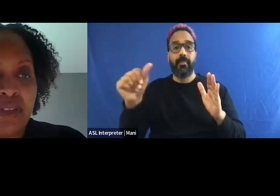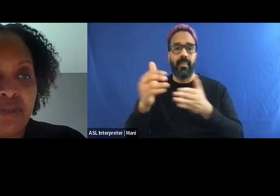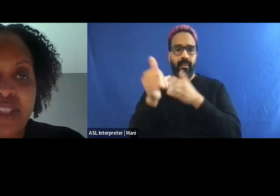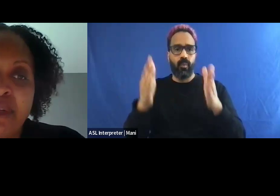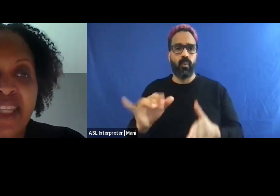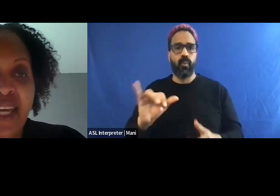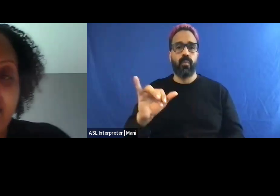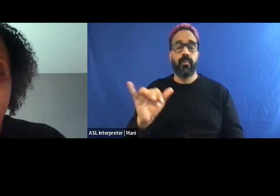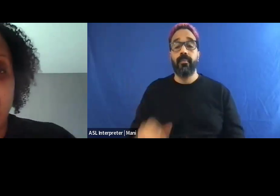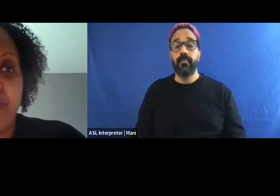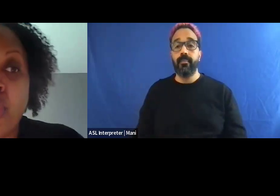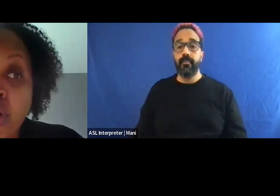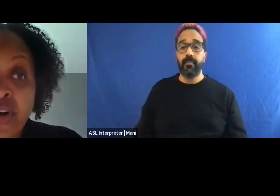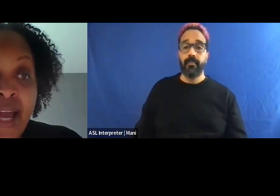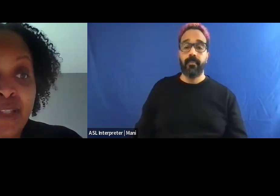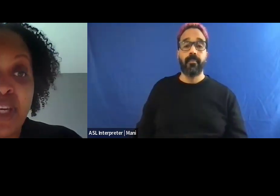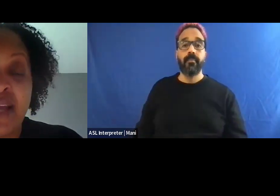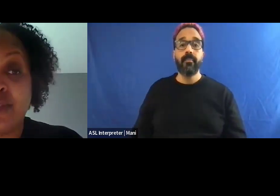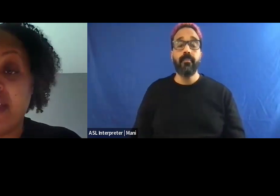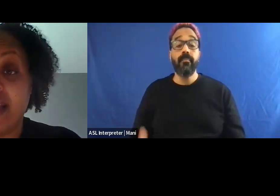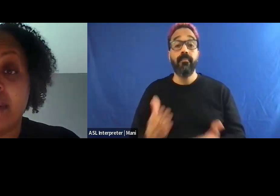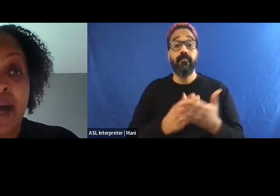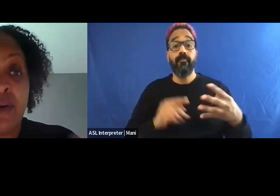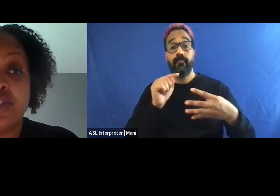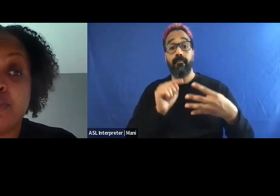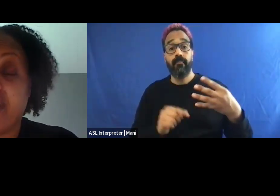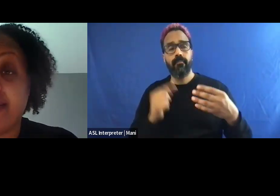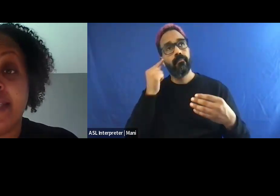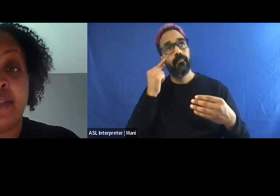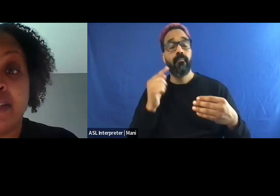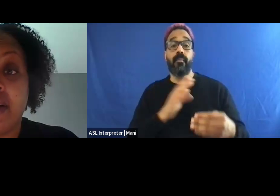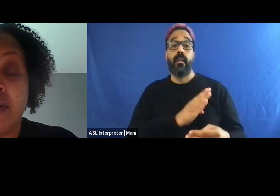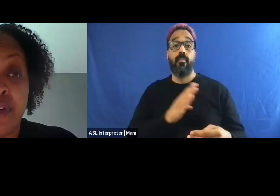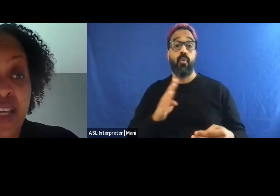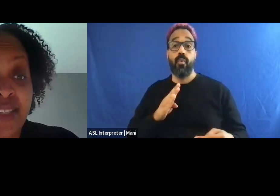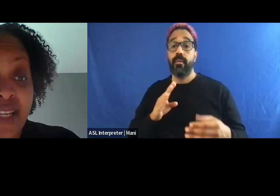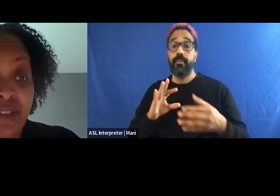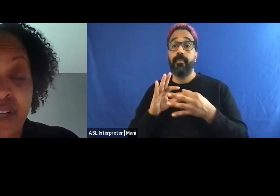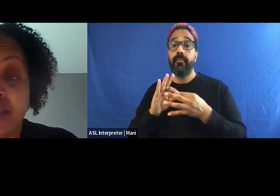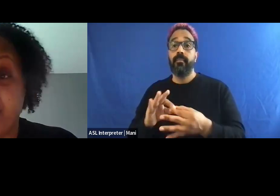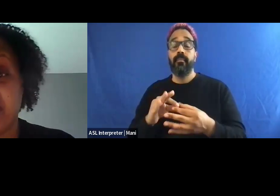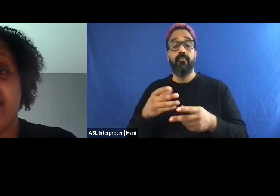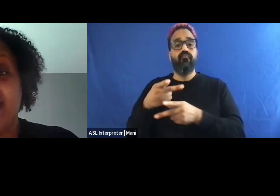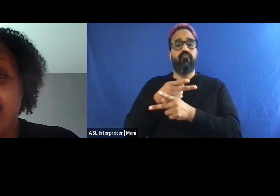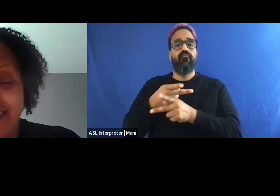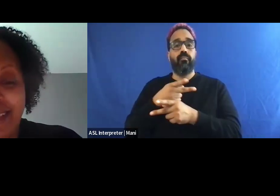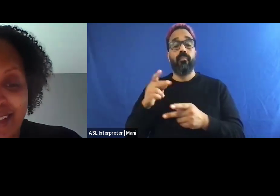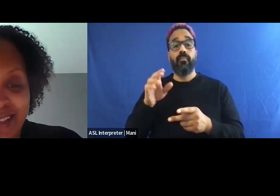So some of the things that the board, as we think about supervising over the executive director,